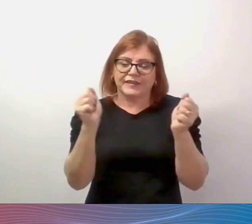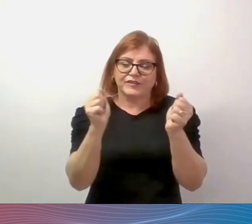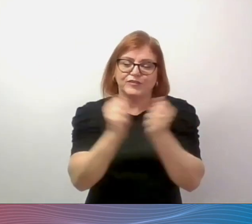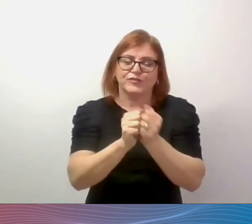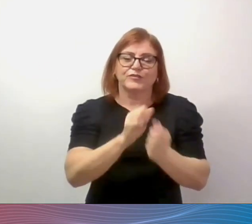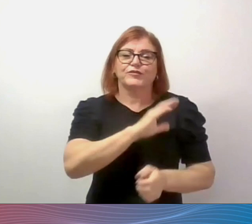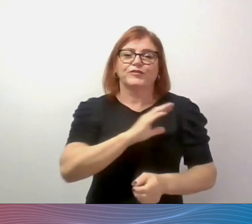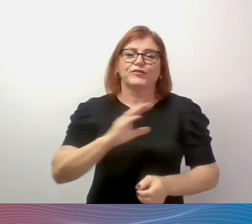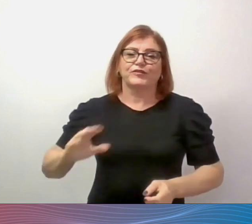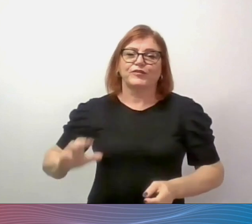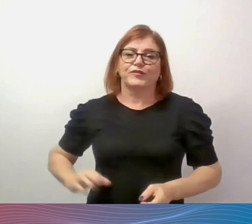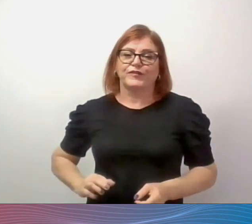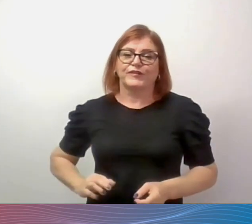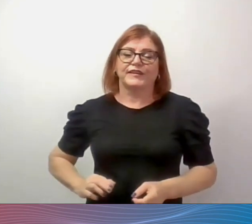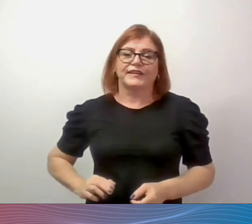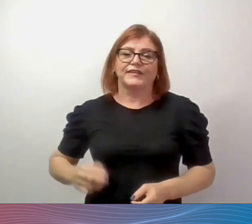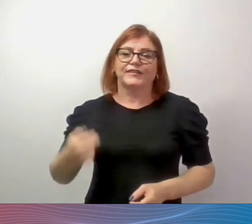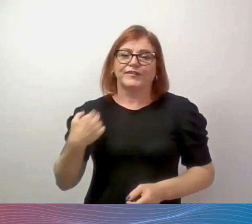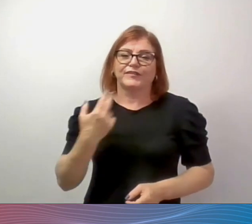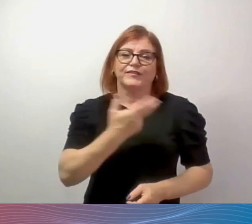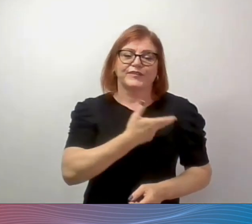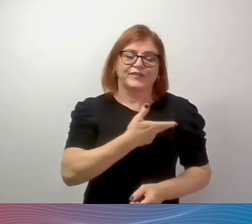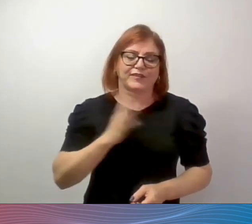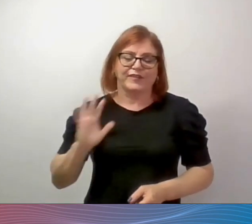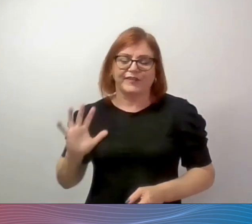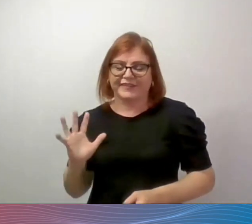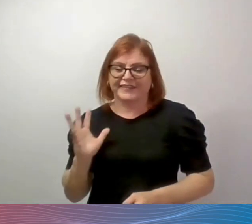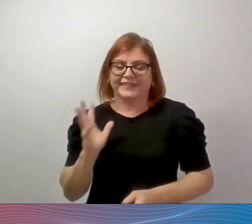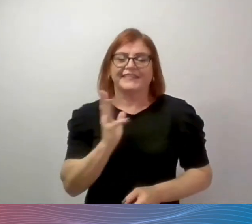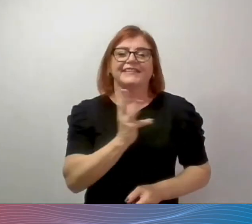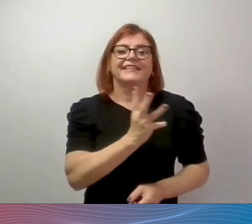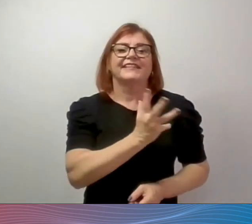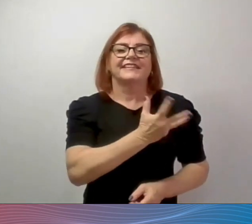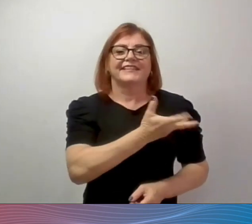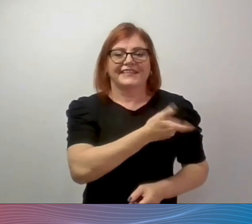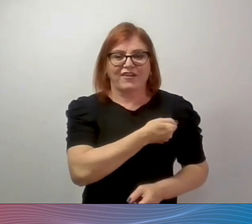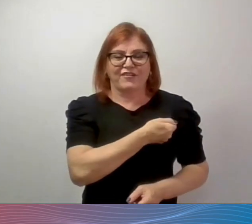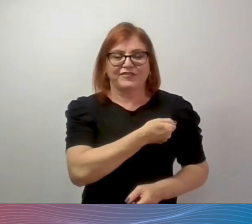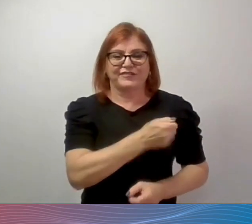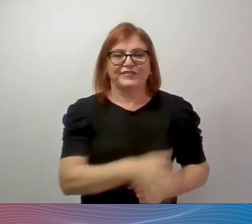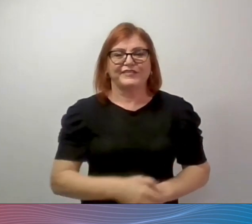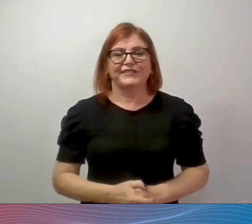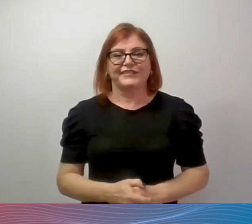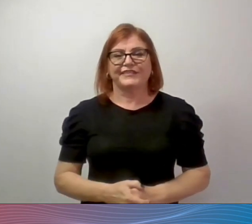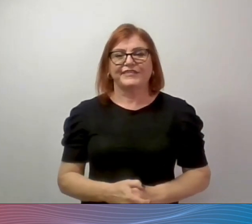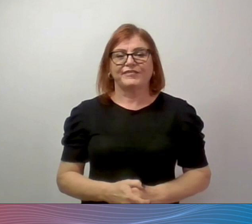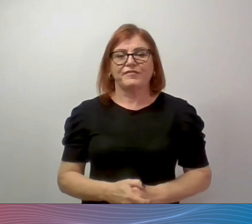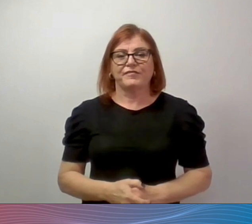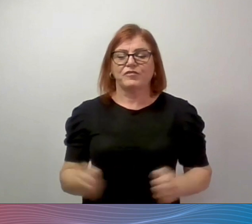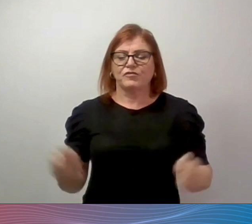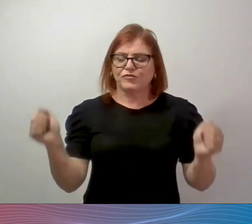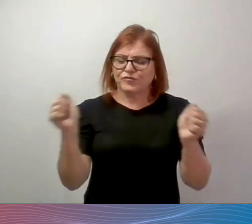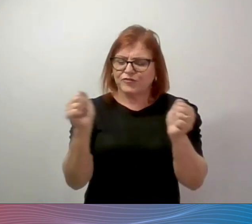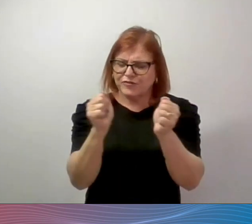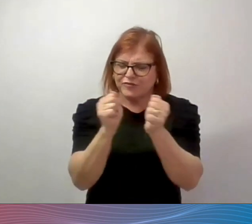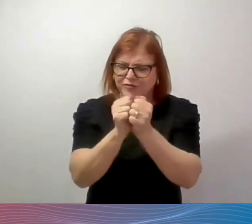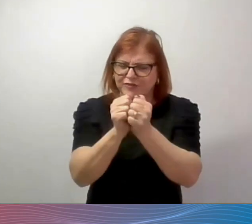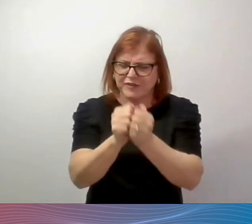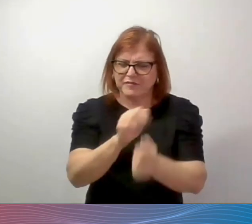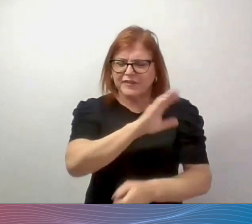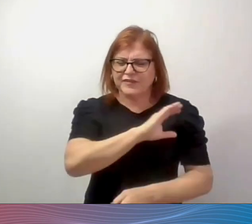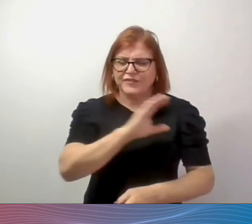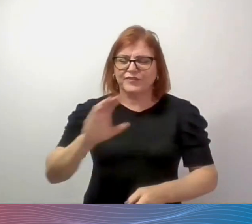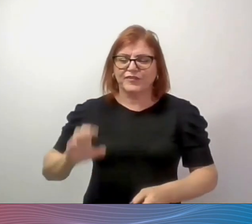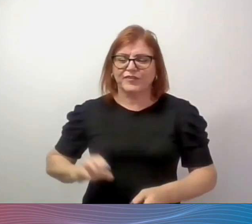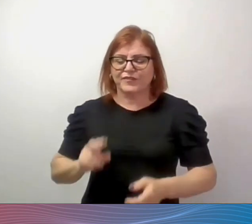in trespasses, made us alive together with Christ, by grace you have been saved. Juntamente com Ele nos ressuscitou e